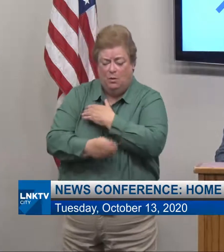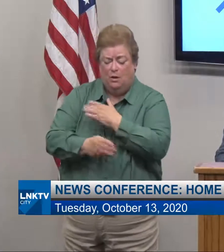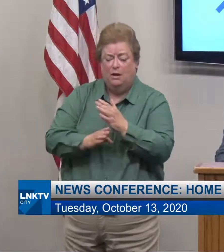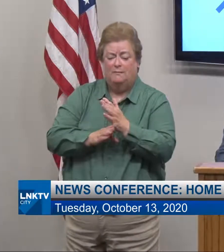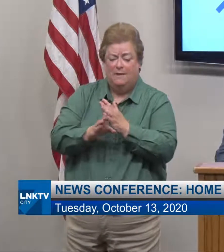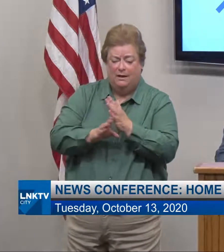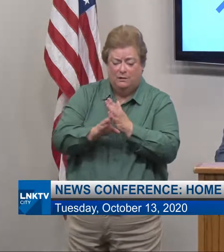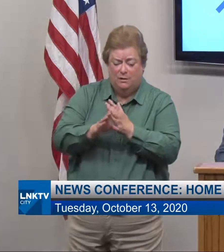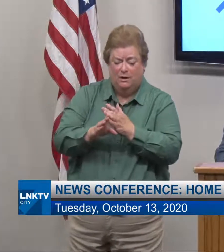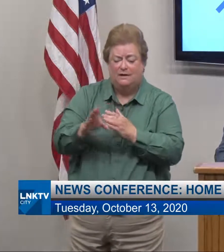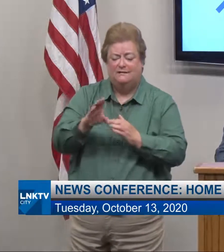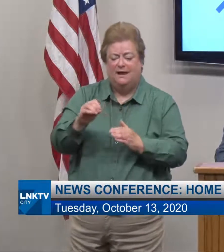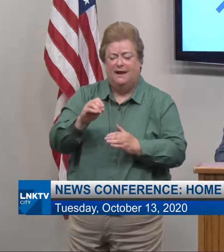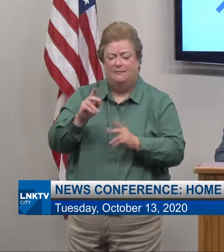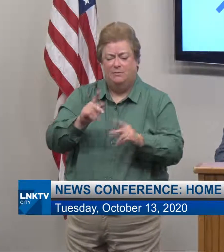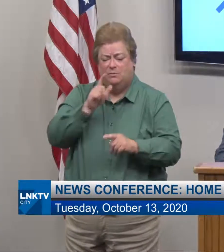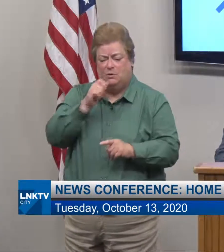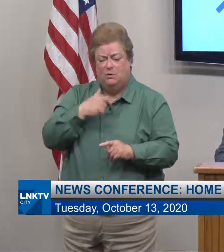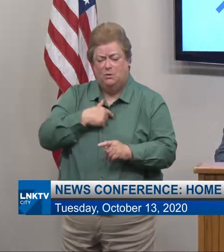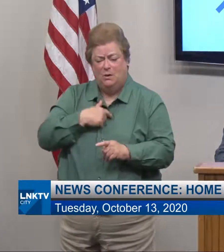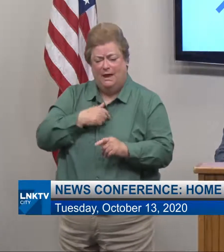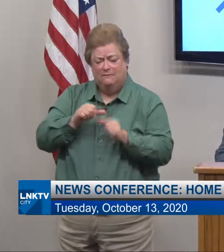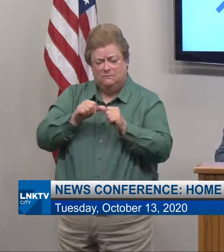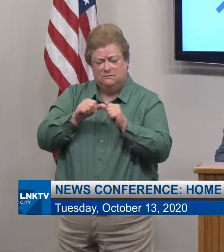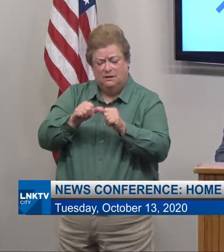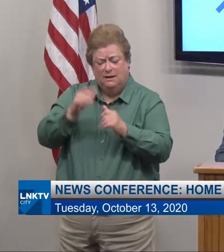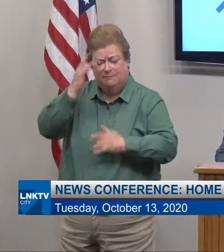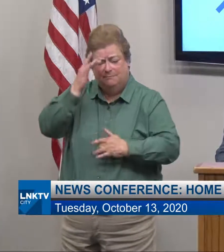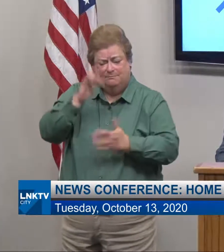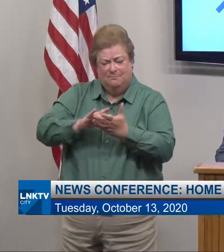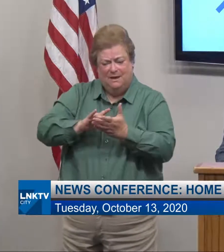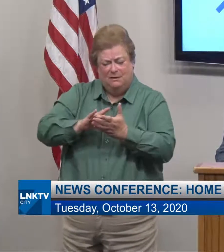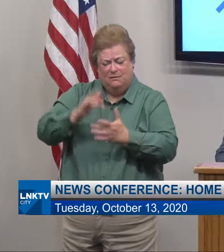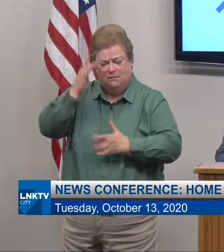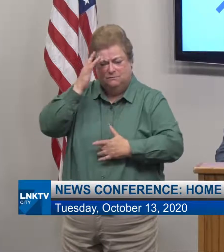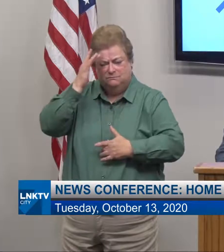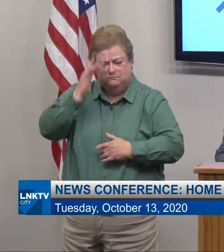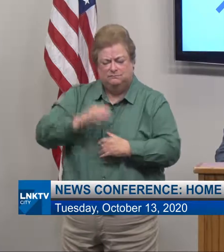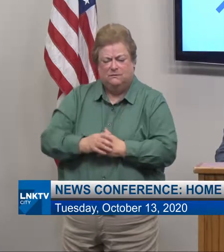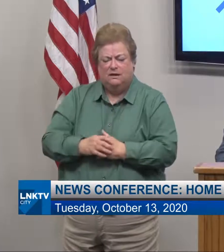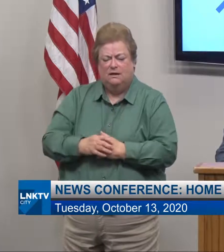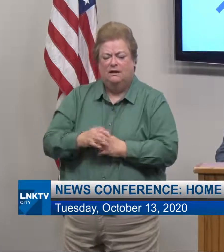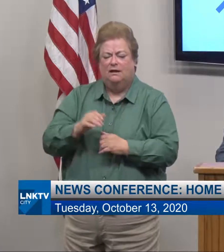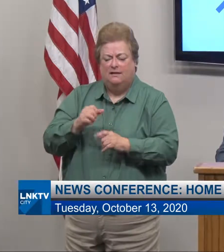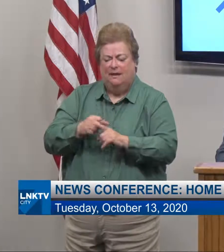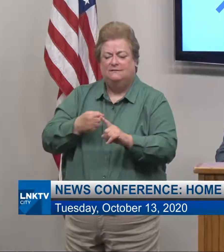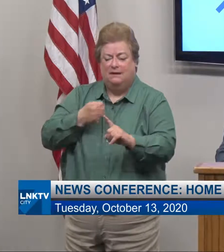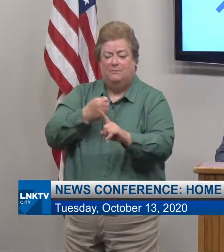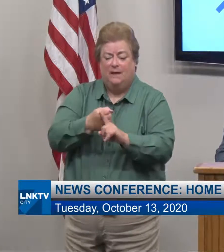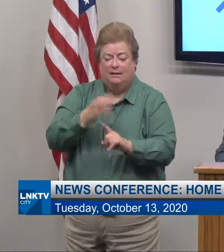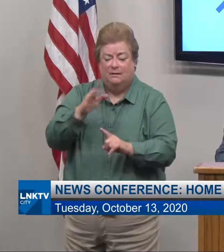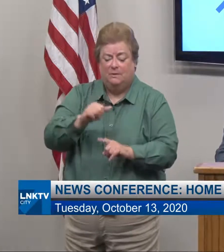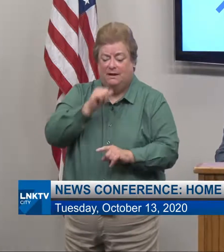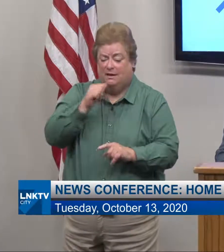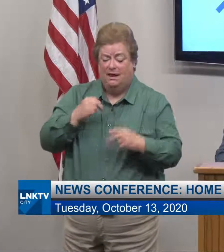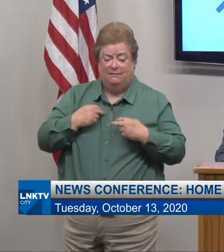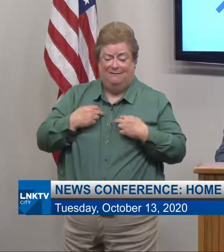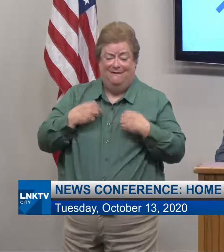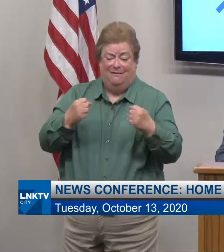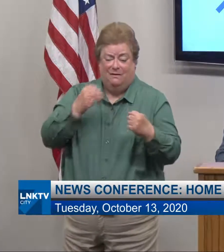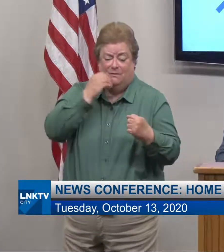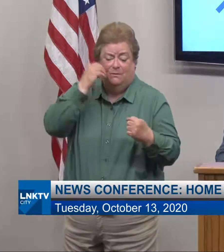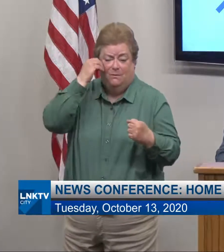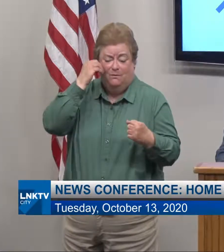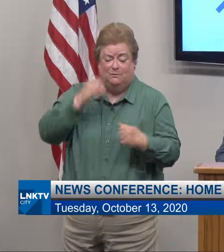with chronic medical conditions are disproportionately impacted by unhealthy homes. As may be